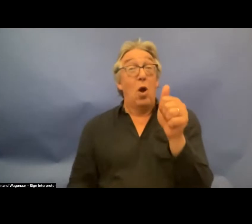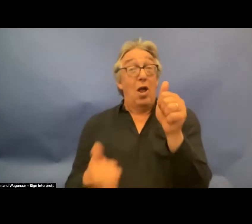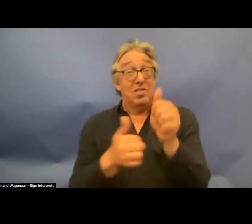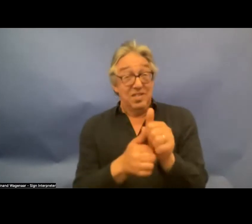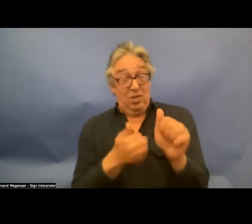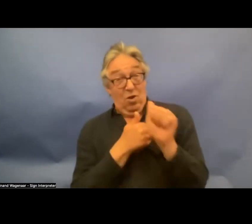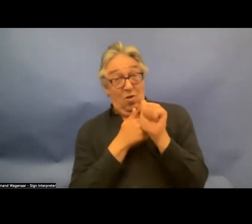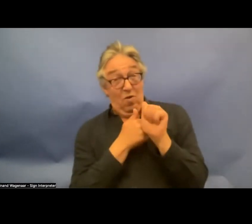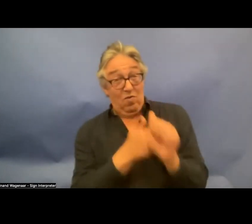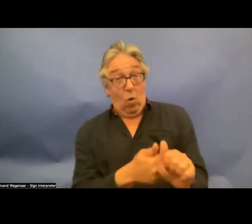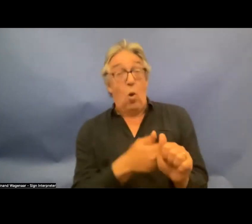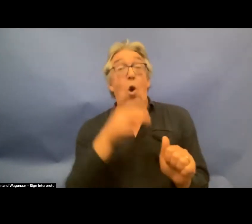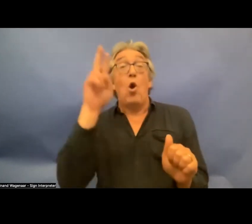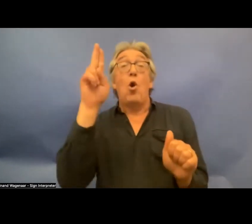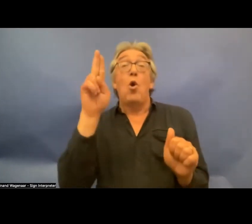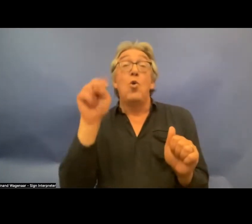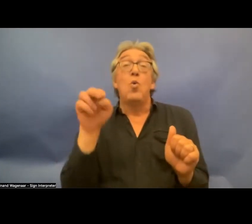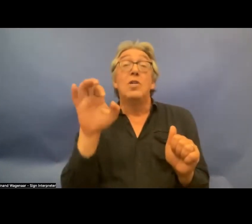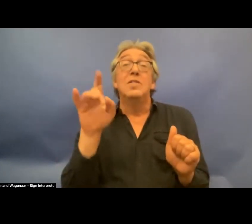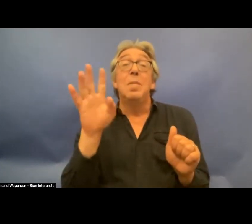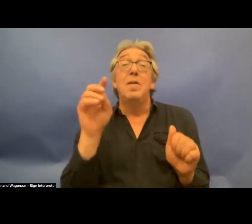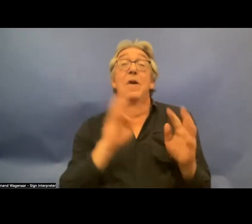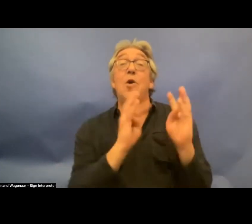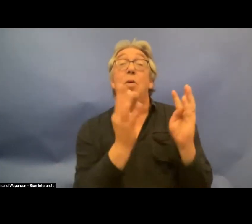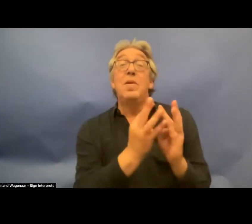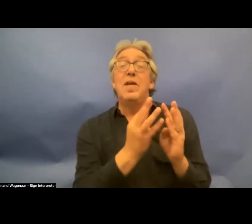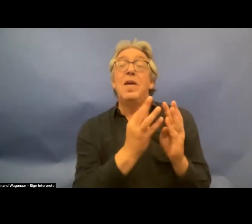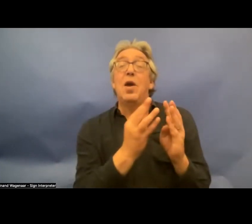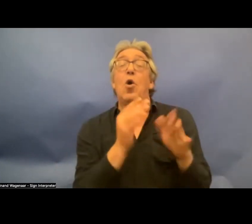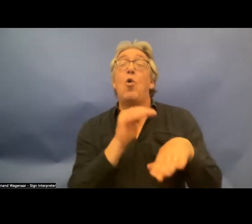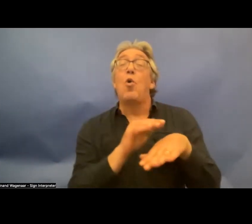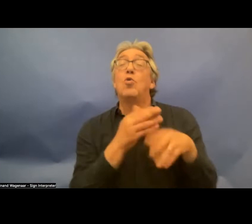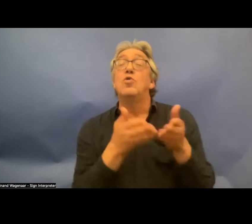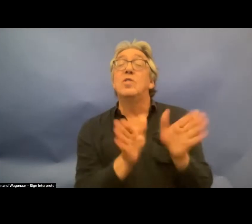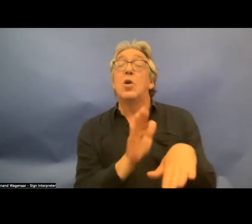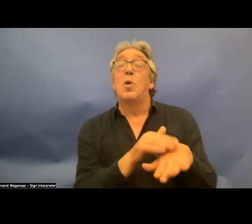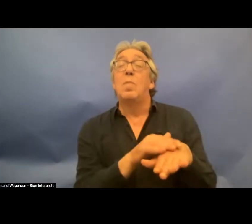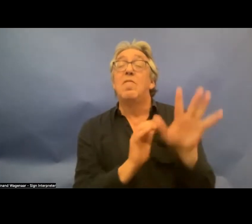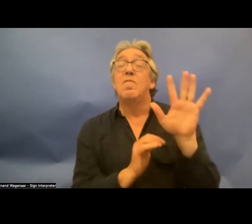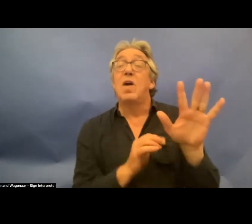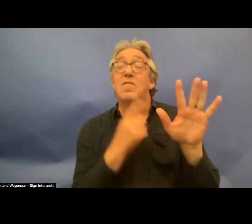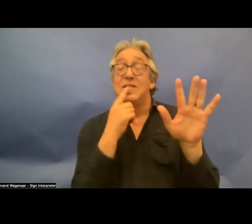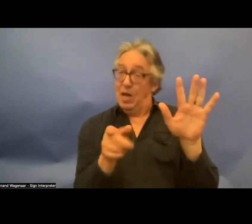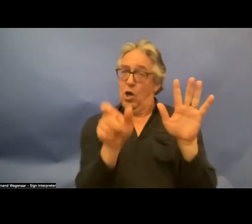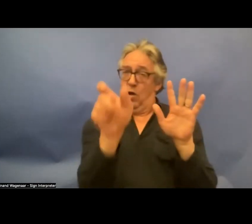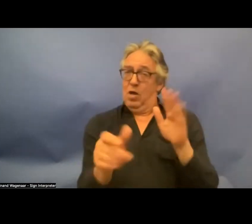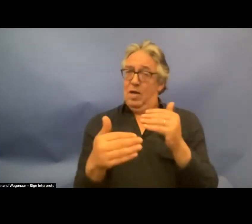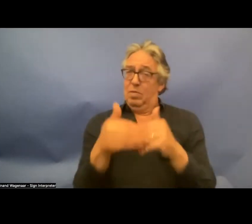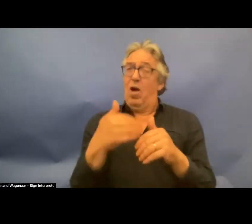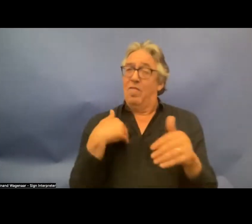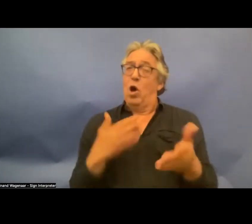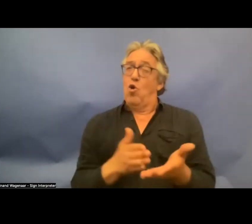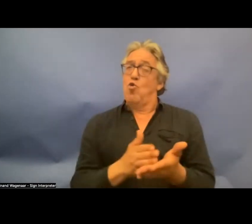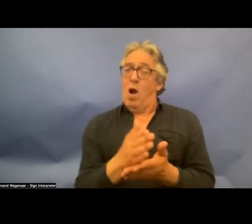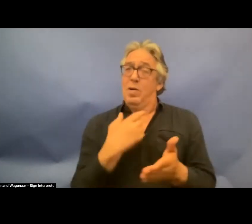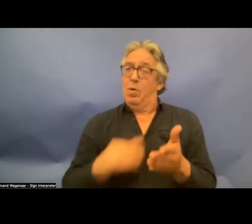even such assistance is needed by persons from Ukraine. In absence of this, it is